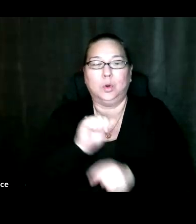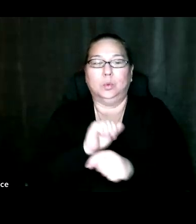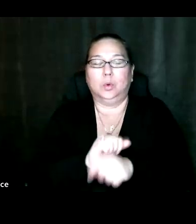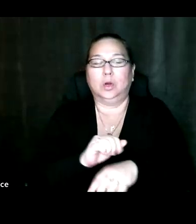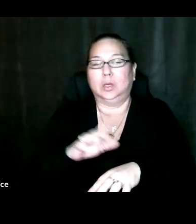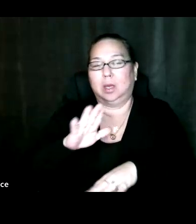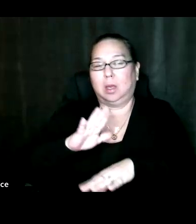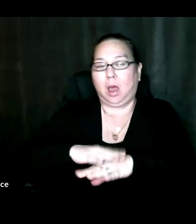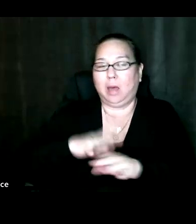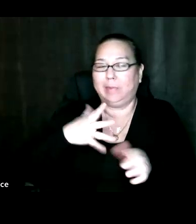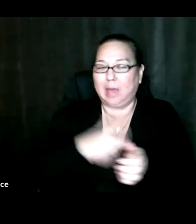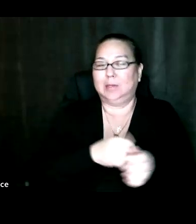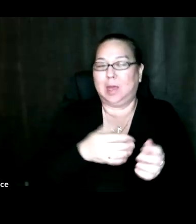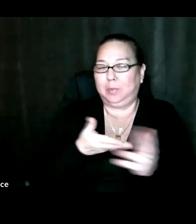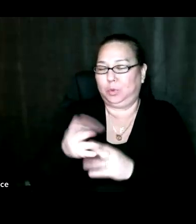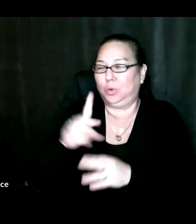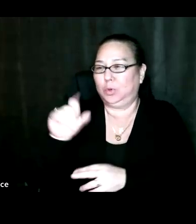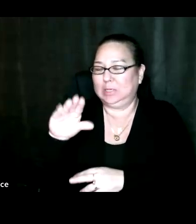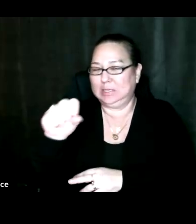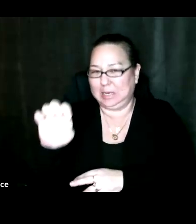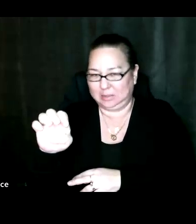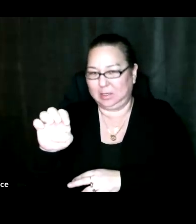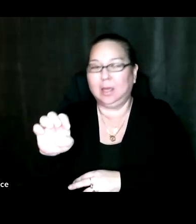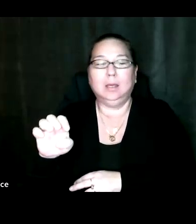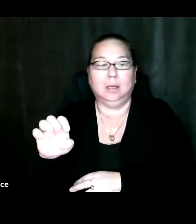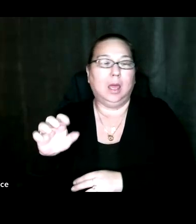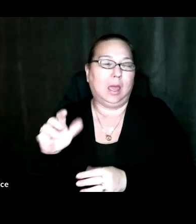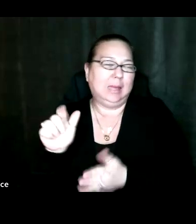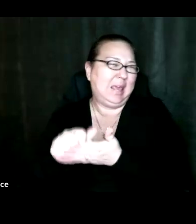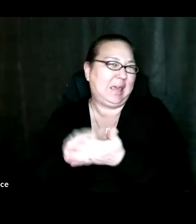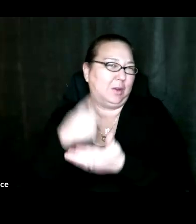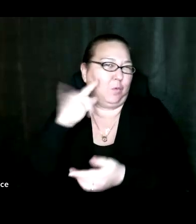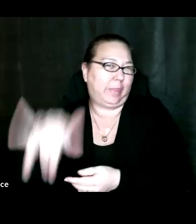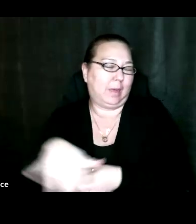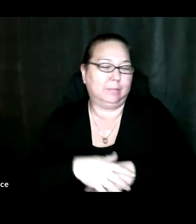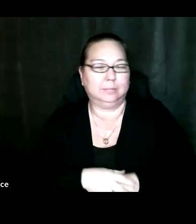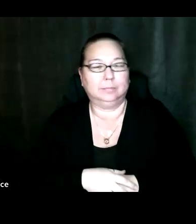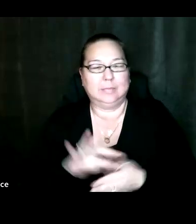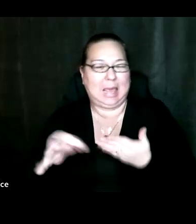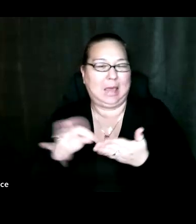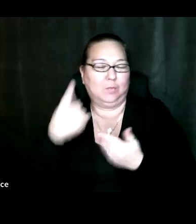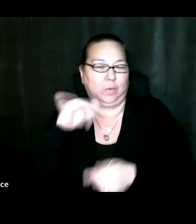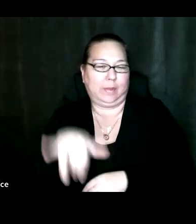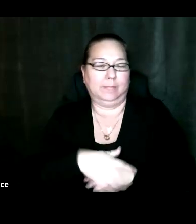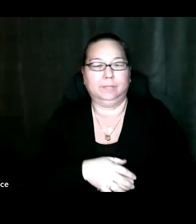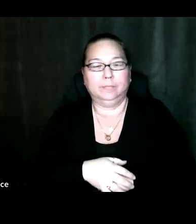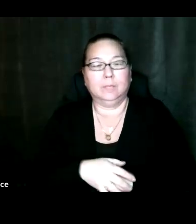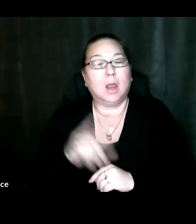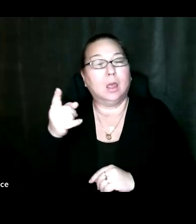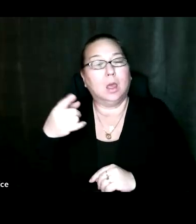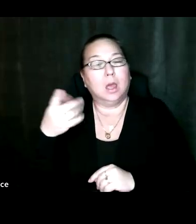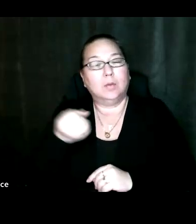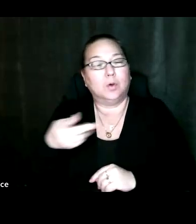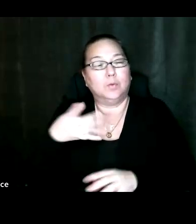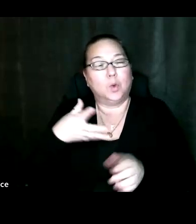that. We do want to give a couple of updates on our FY25 investments as well. And then finally, a preview, as the